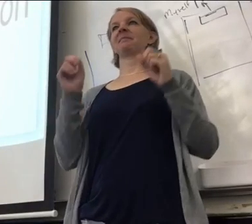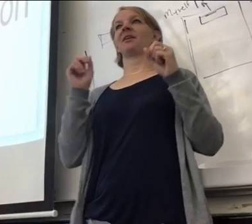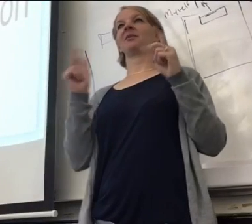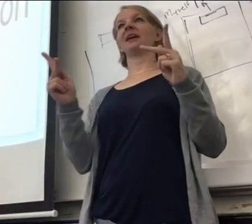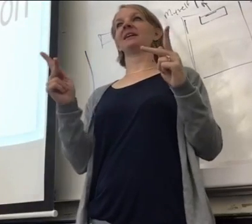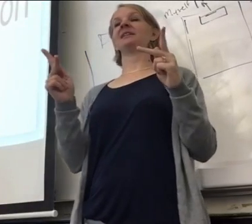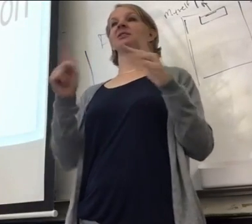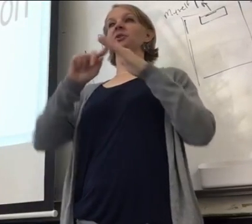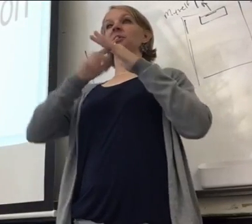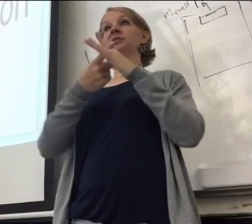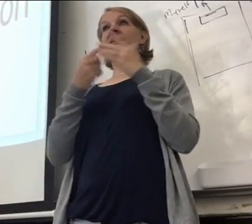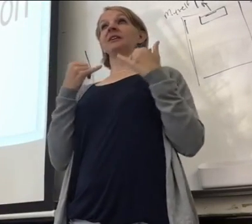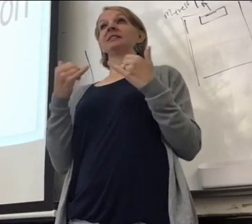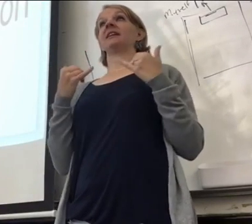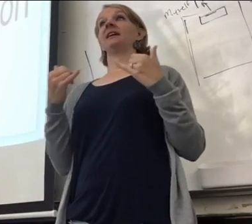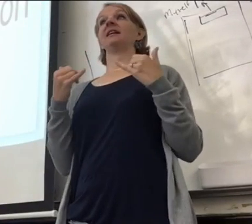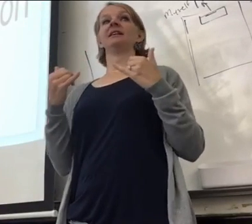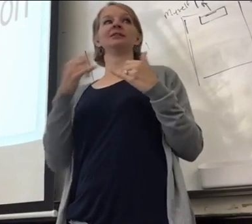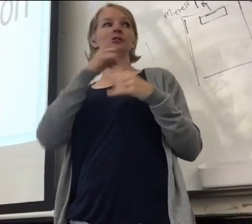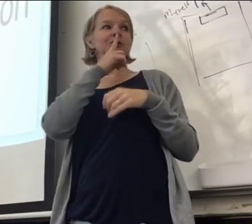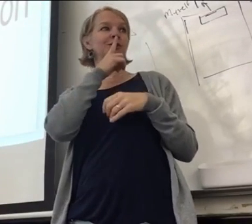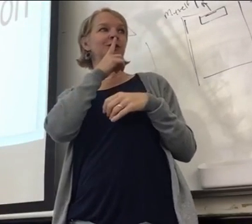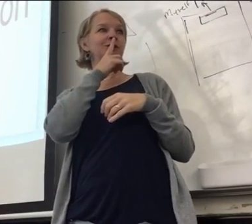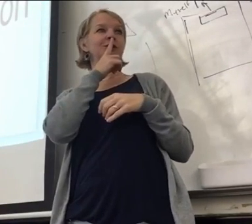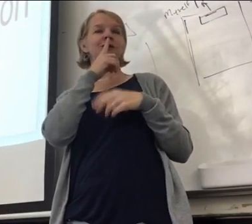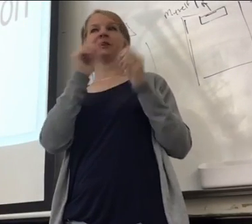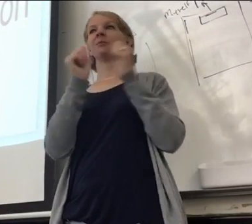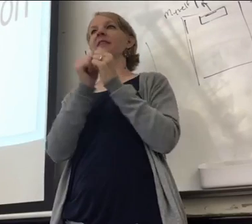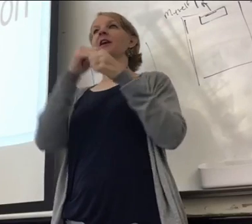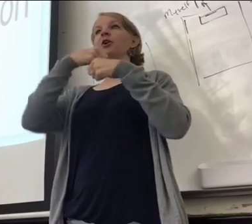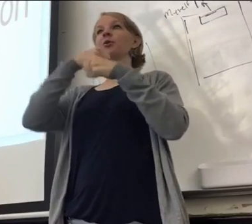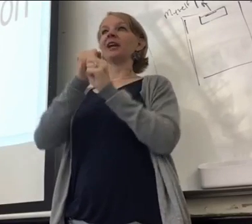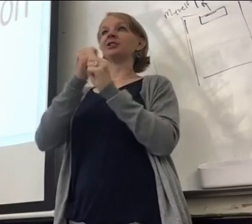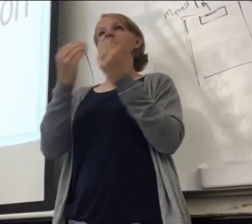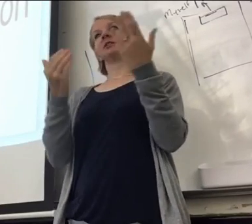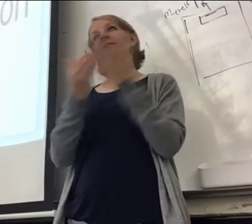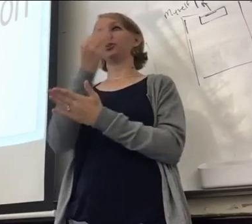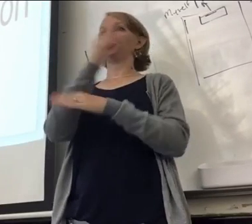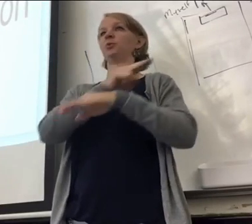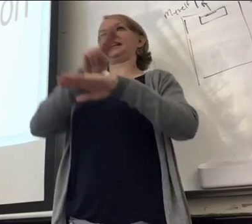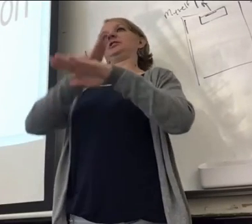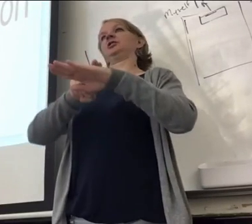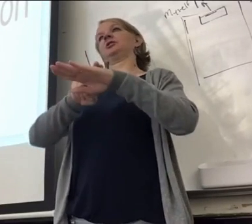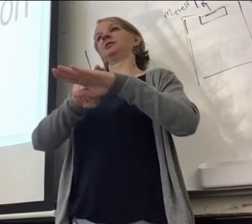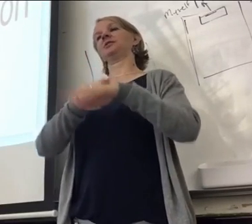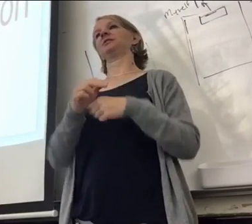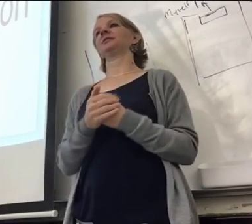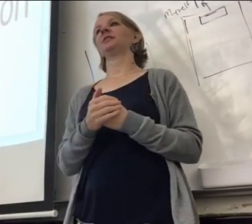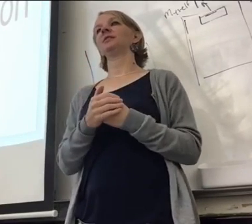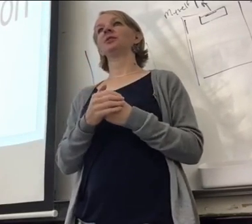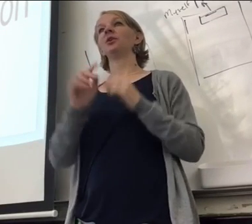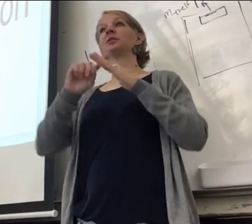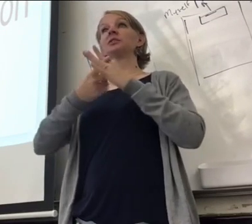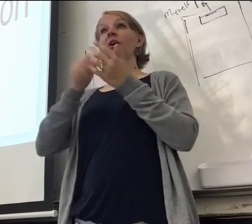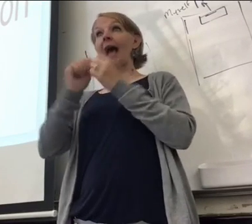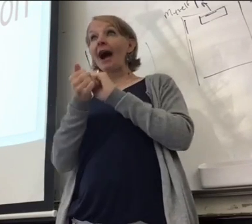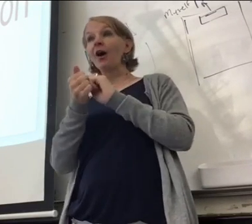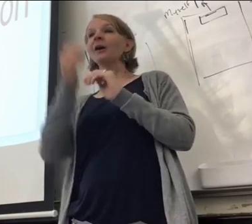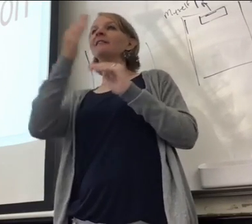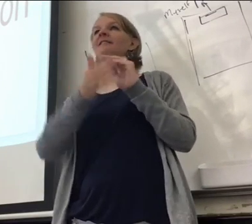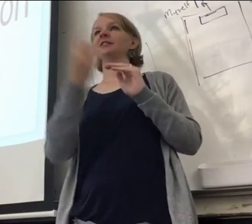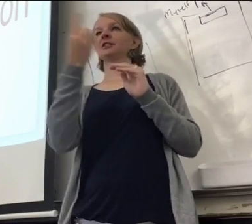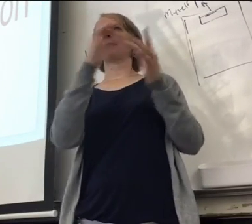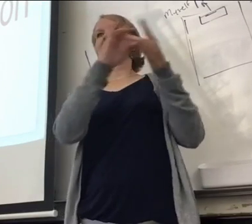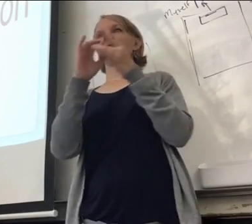All right, so we are starting today on the creation of our new nation. We're going to start by finishing up something